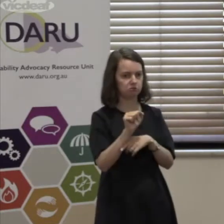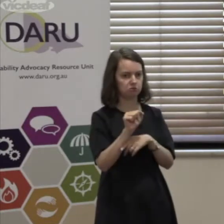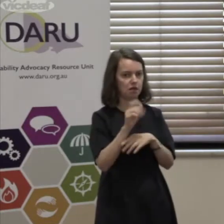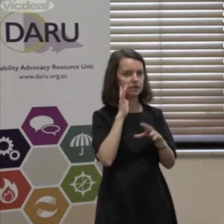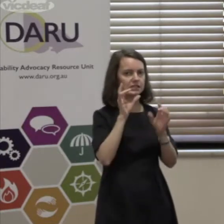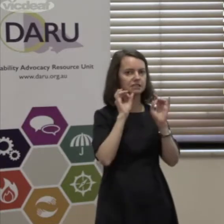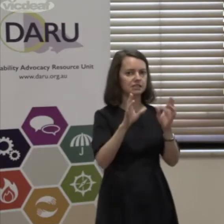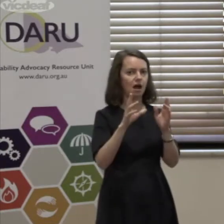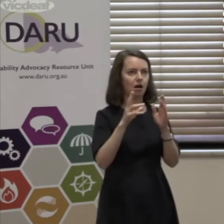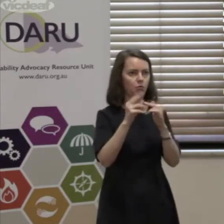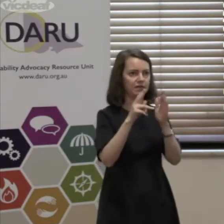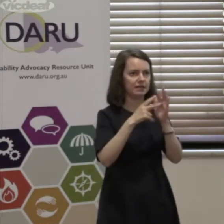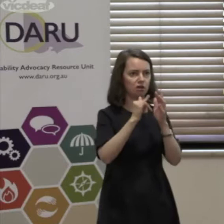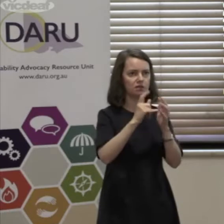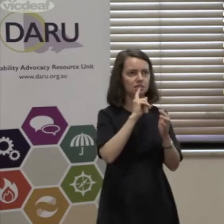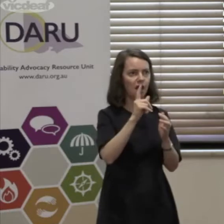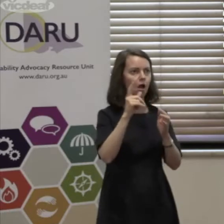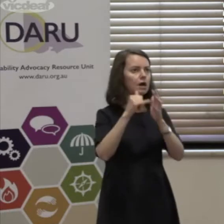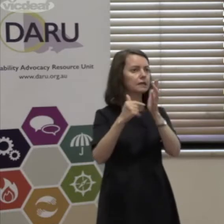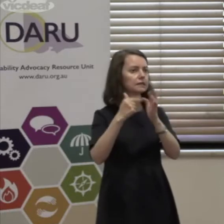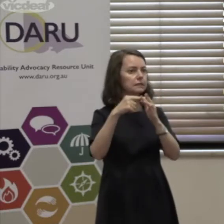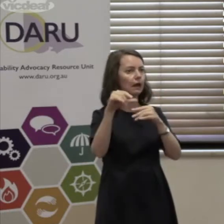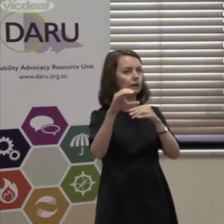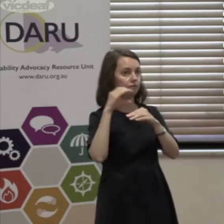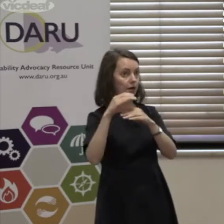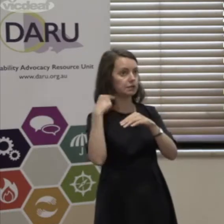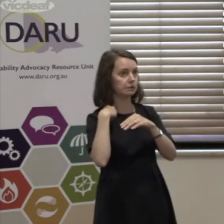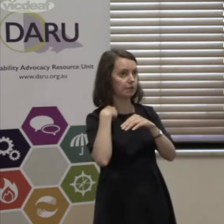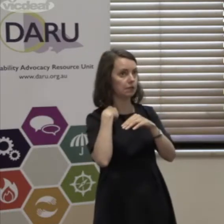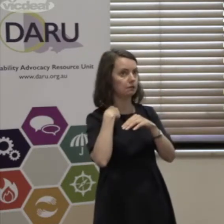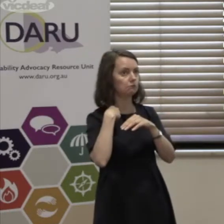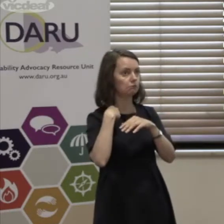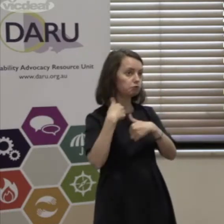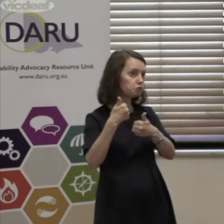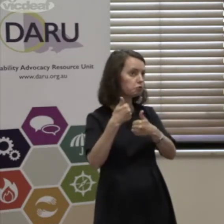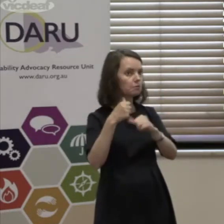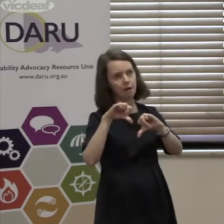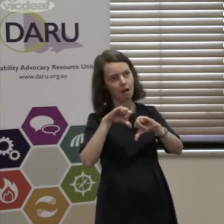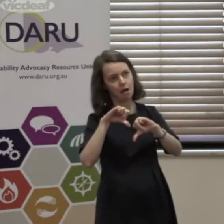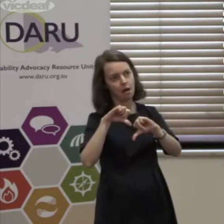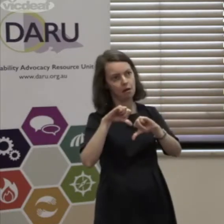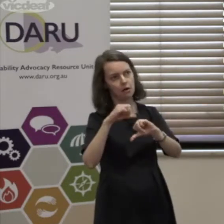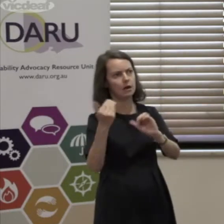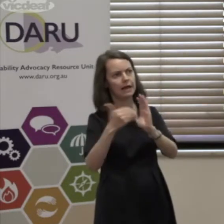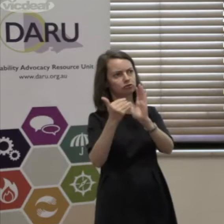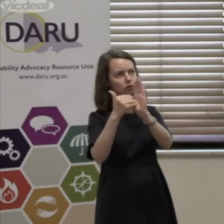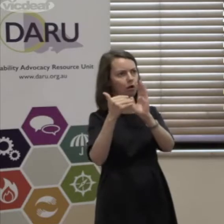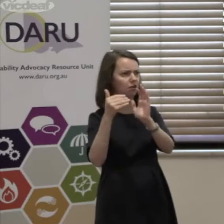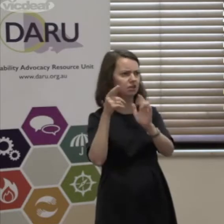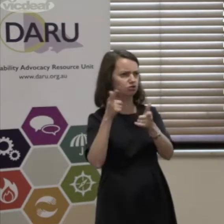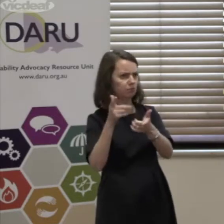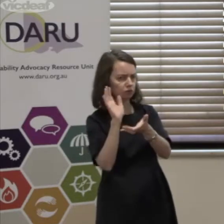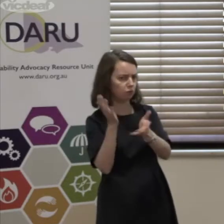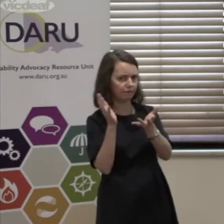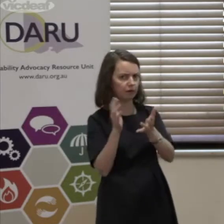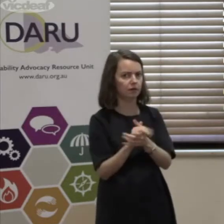NDIS, you can say whether or not you need, you know, whether your package is fulfilling all your needs or whether you need more or less or whatever you